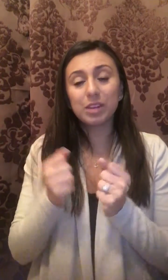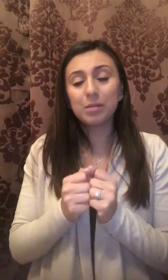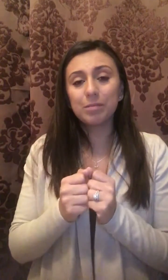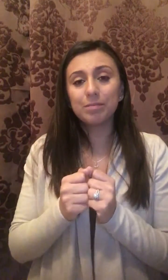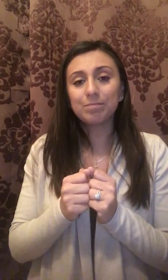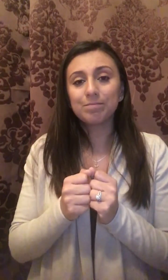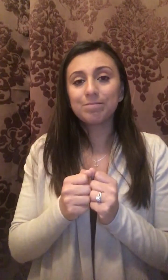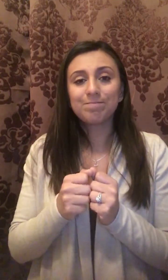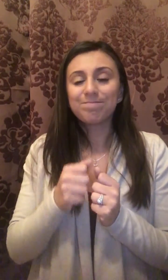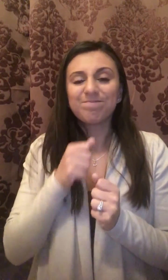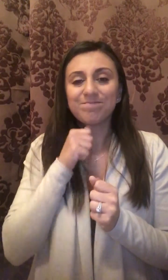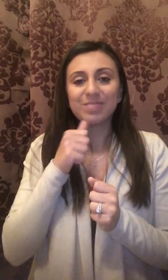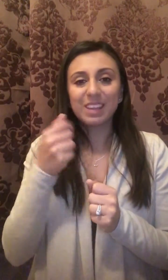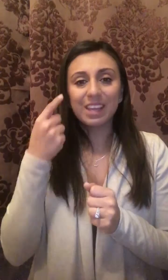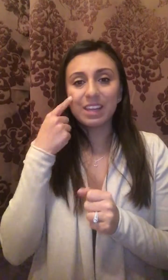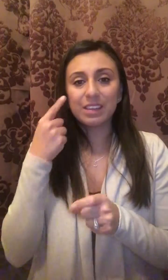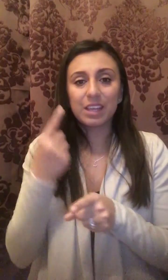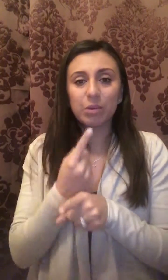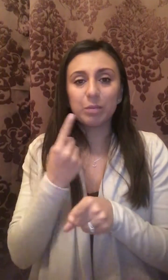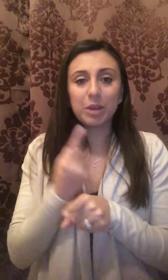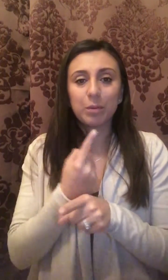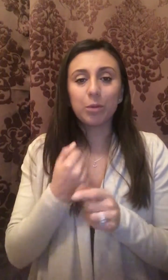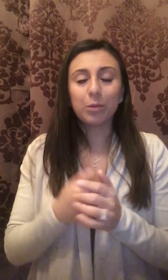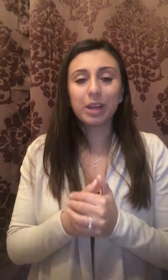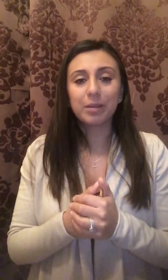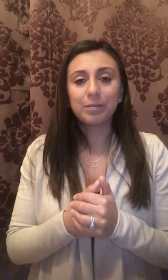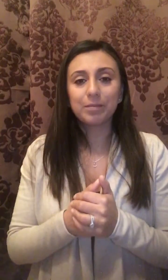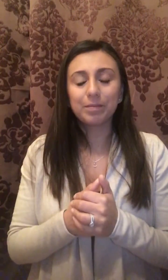him, that they didn't think it would be appropriate.